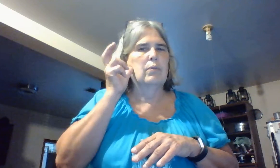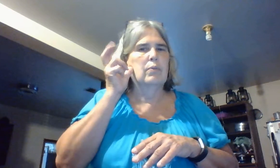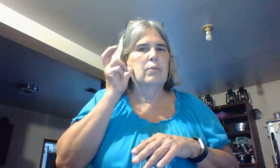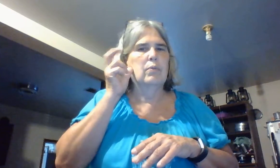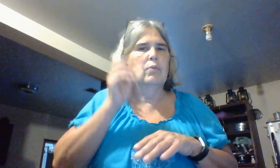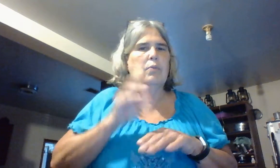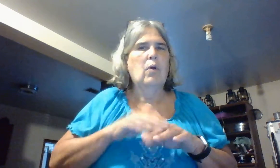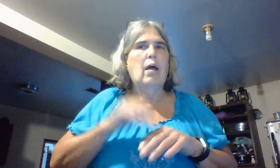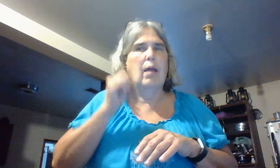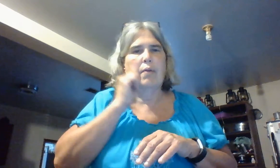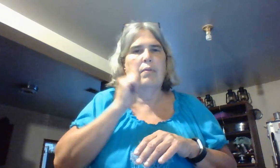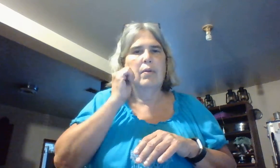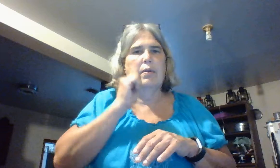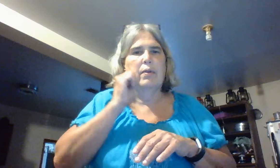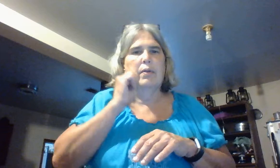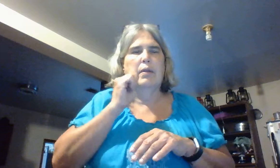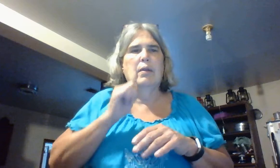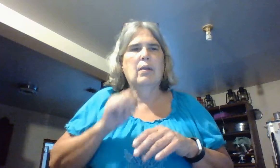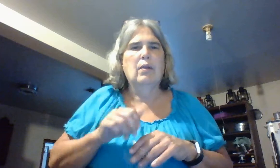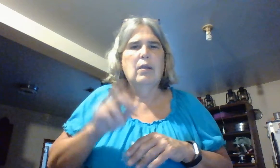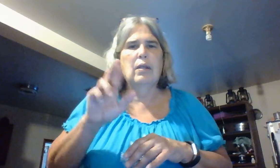regular basis, relative humidity.